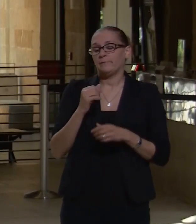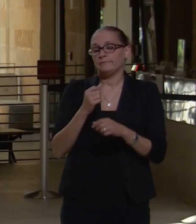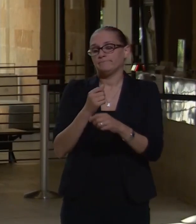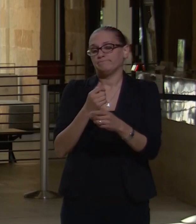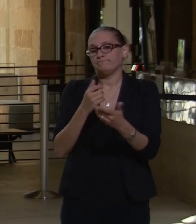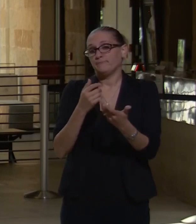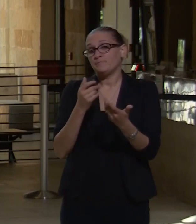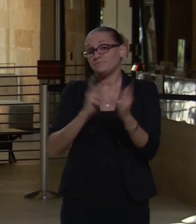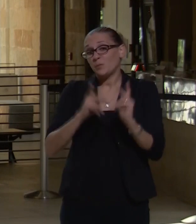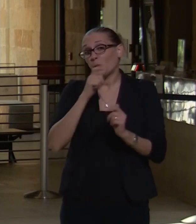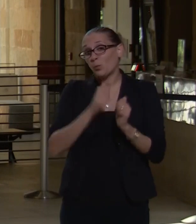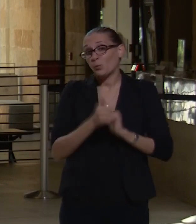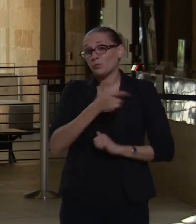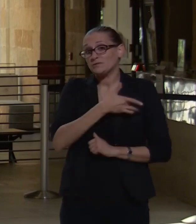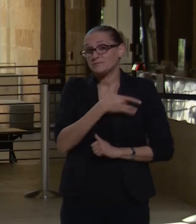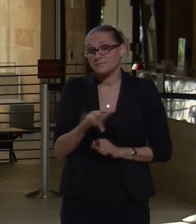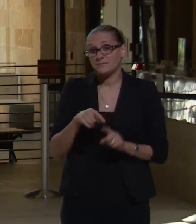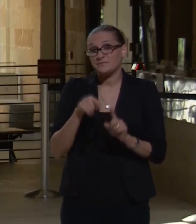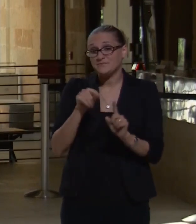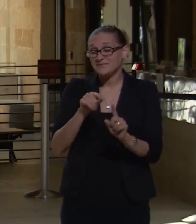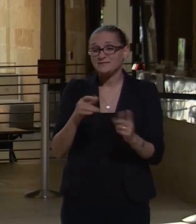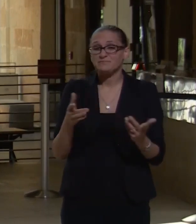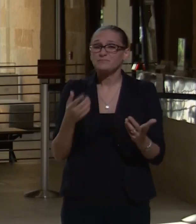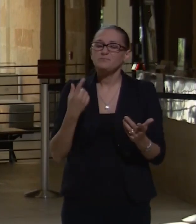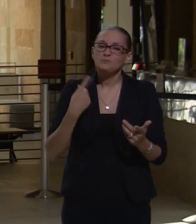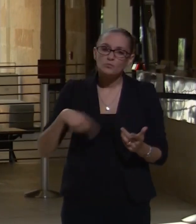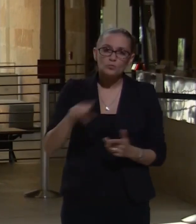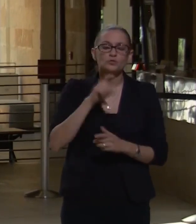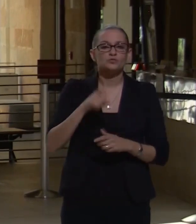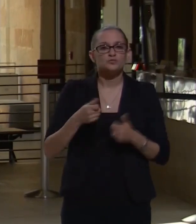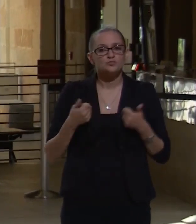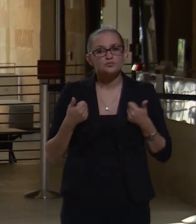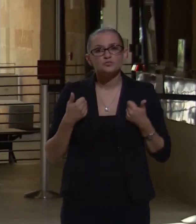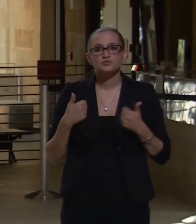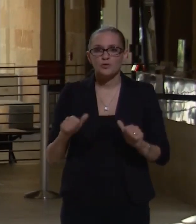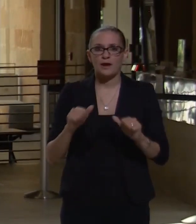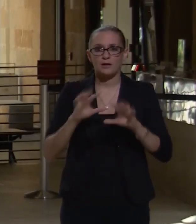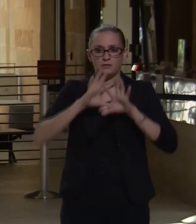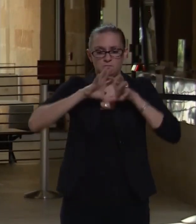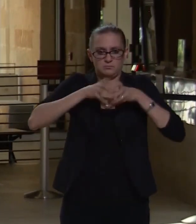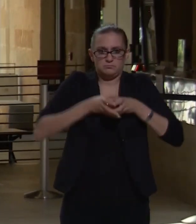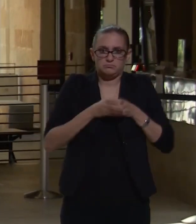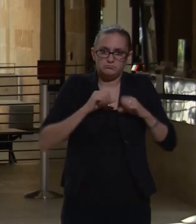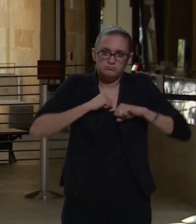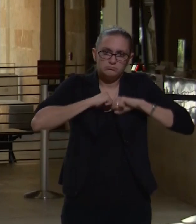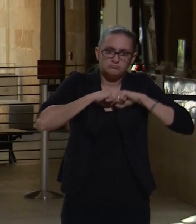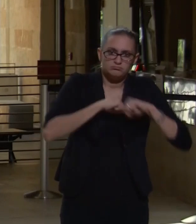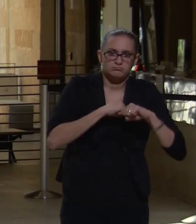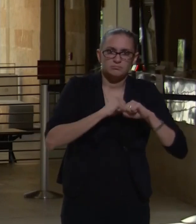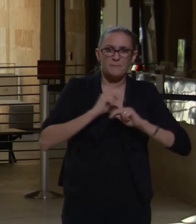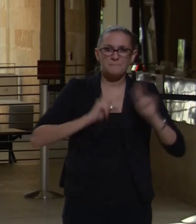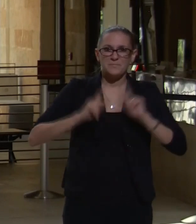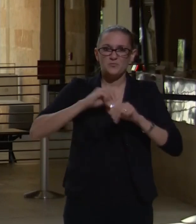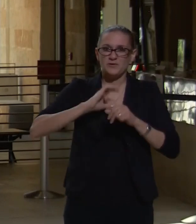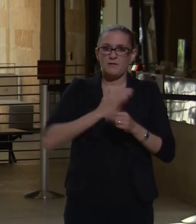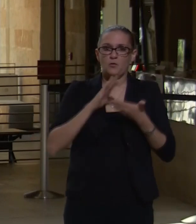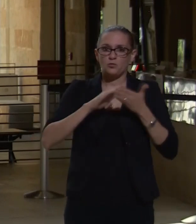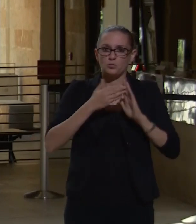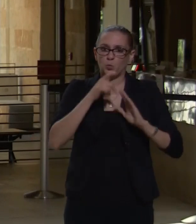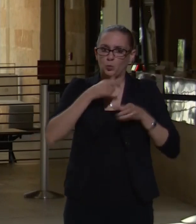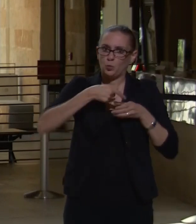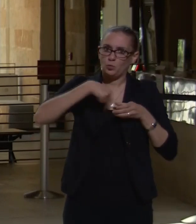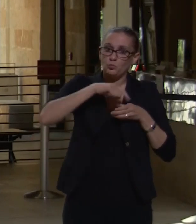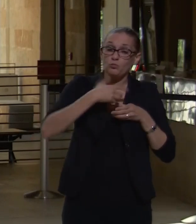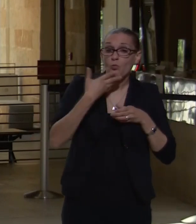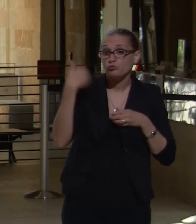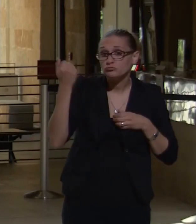that are most susceptible of this. You know, we should be trying to put a cocoon around the folks in our community